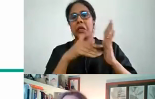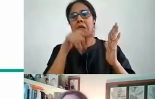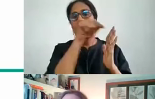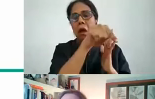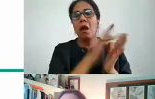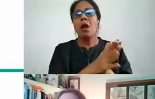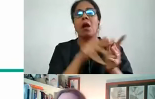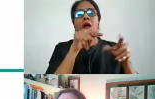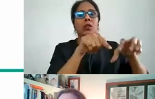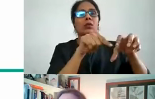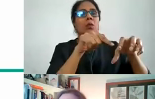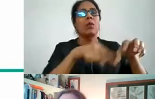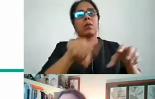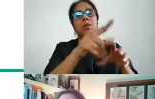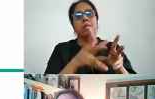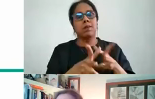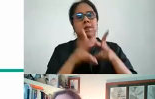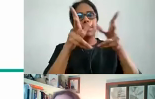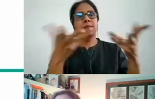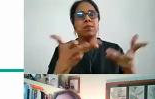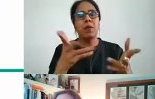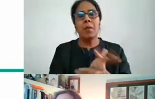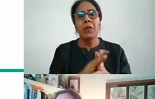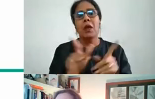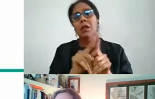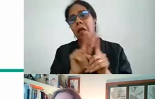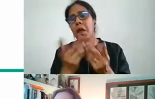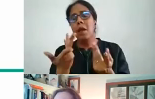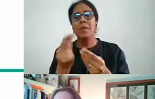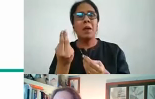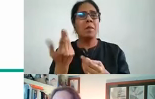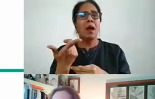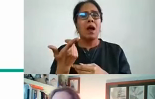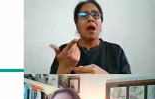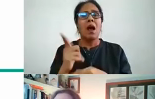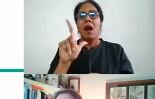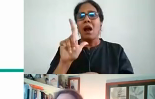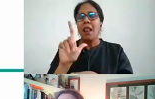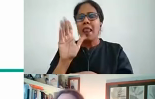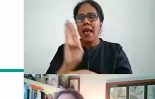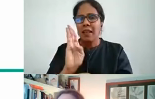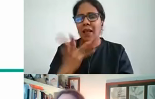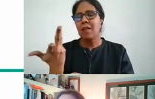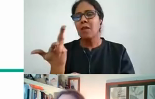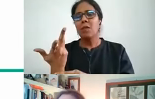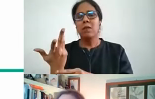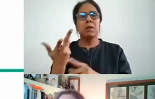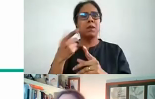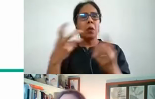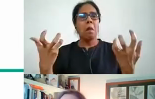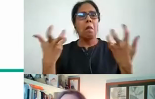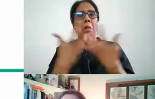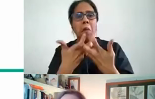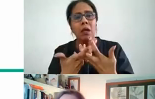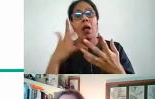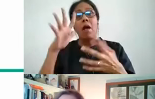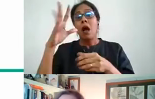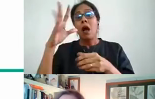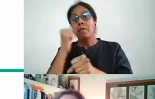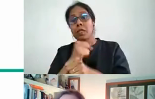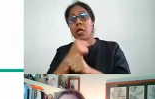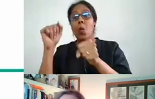is a quote from this paper. An alternative to license frequencies for smaller providers can be used to deliver 5G performance with a